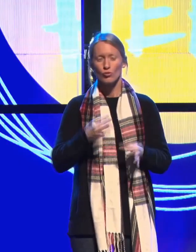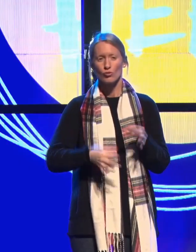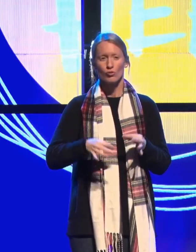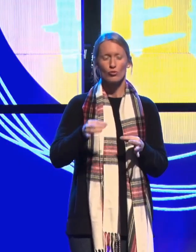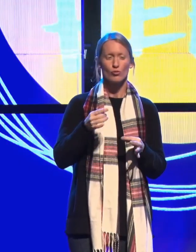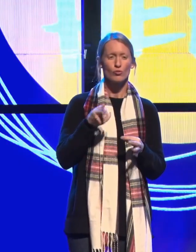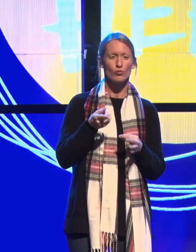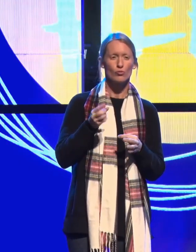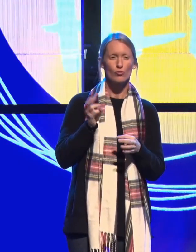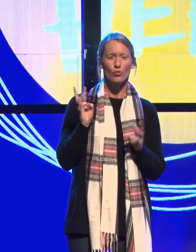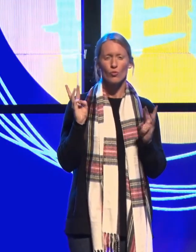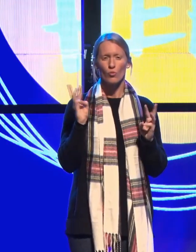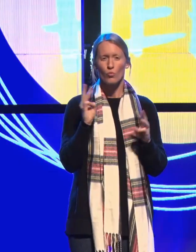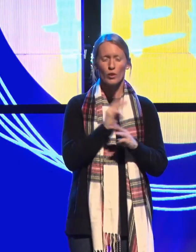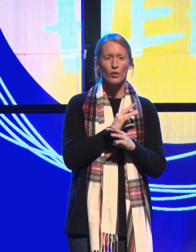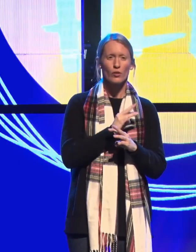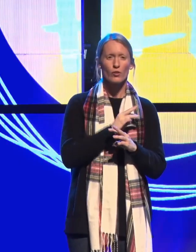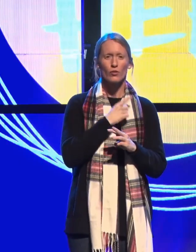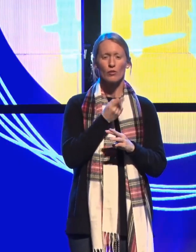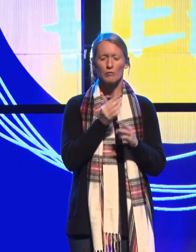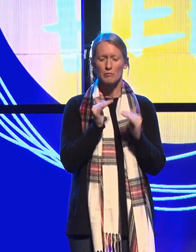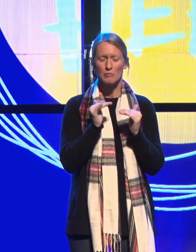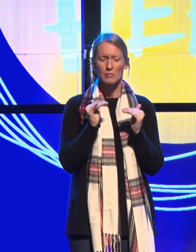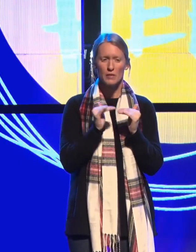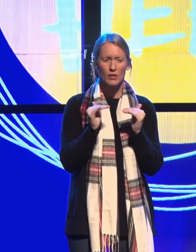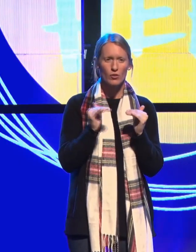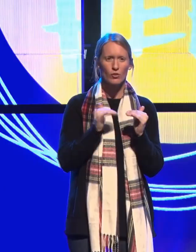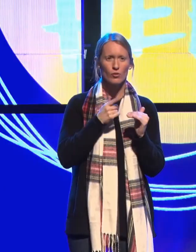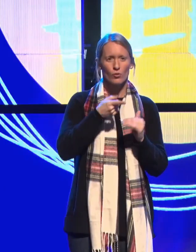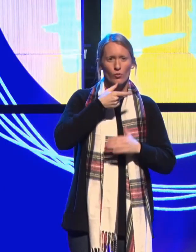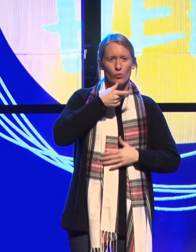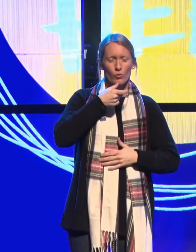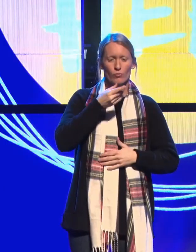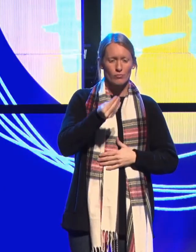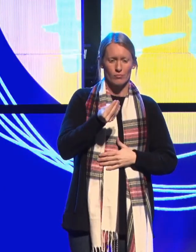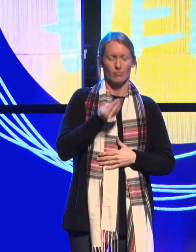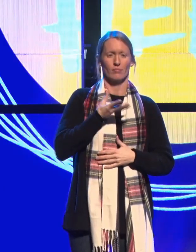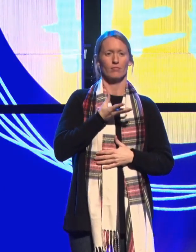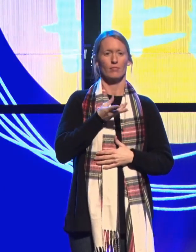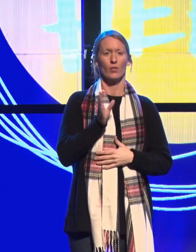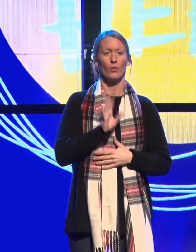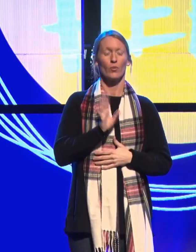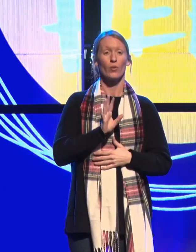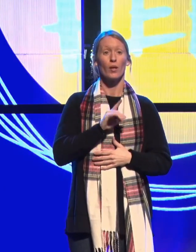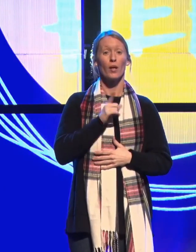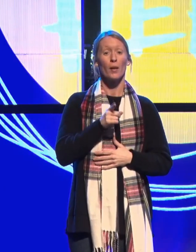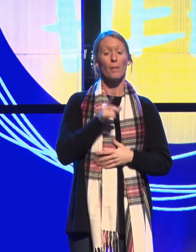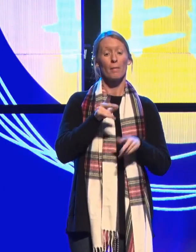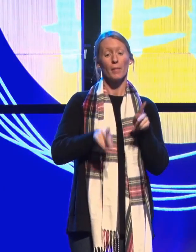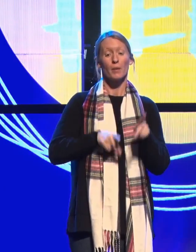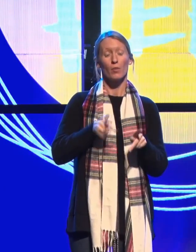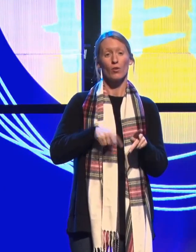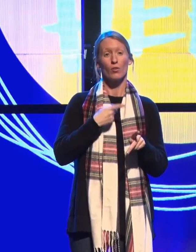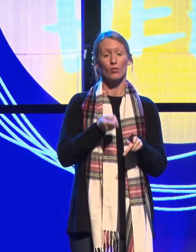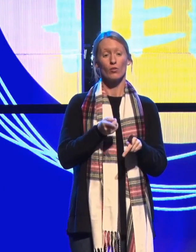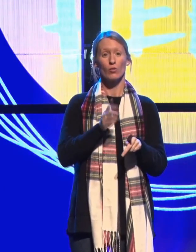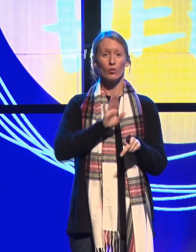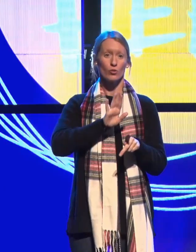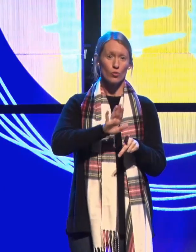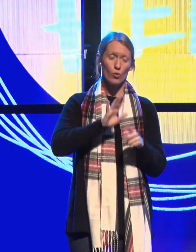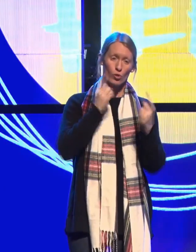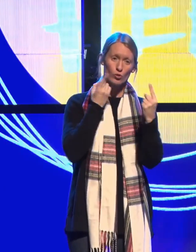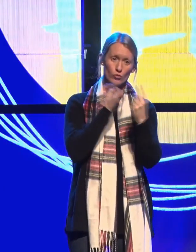you're like, wait a second, why am I being held to a standard? Like, who gave me this? But people who will hold you accountable to your